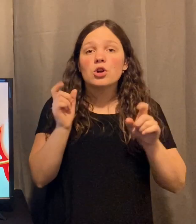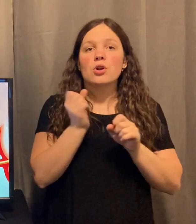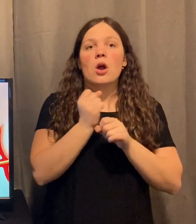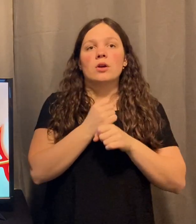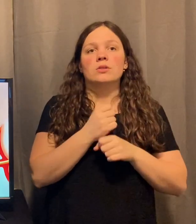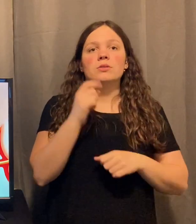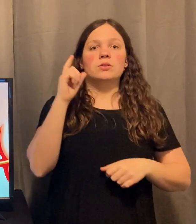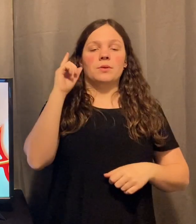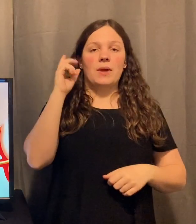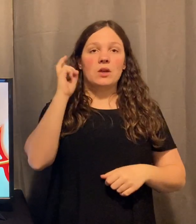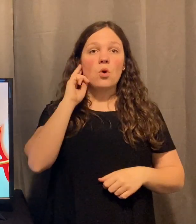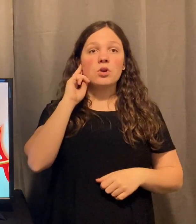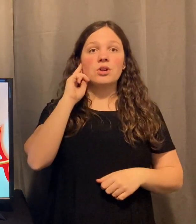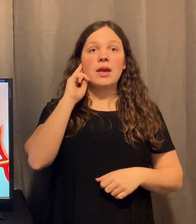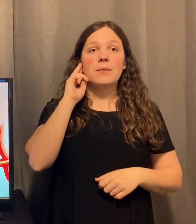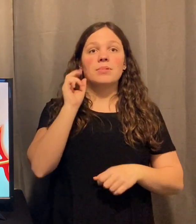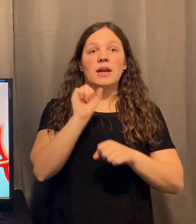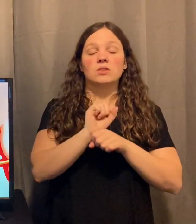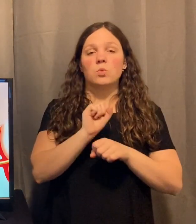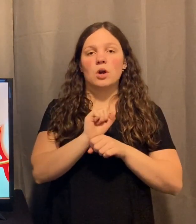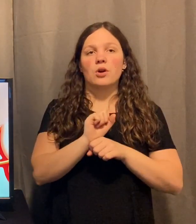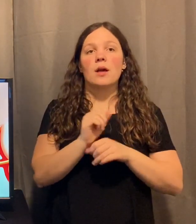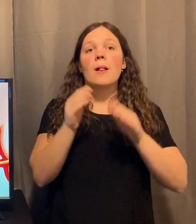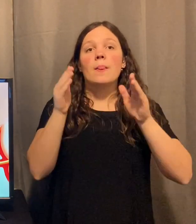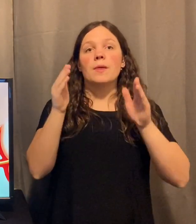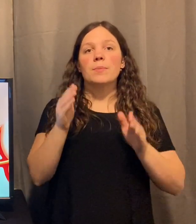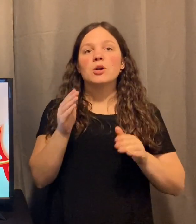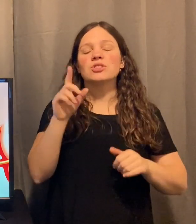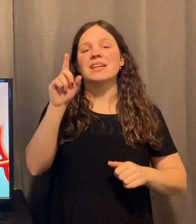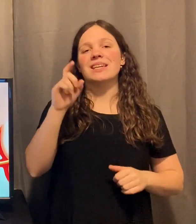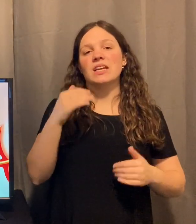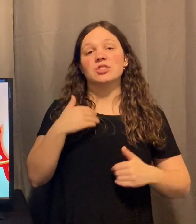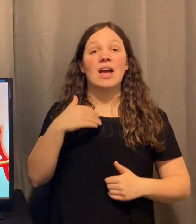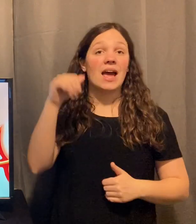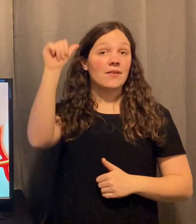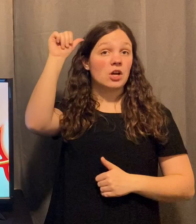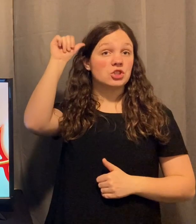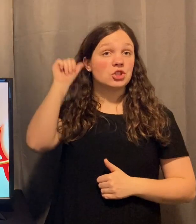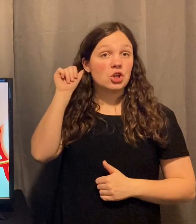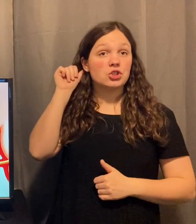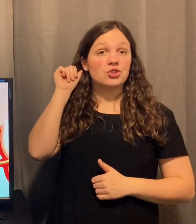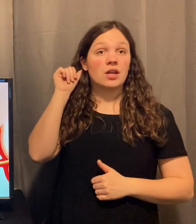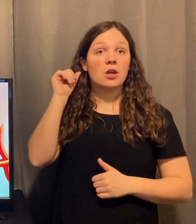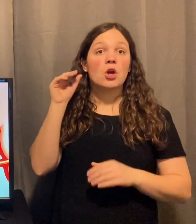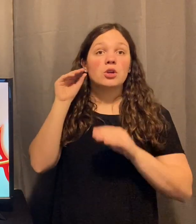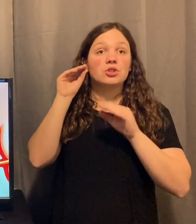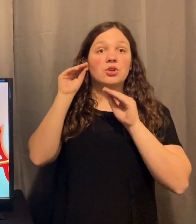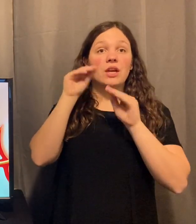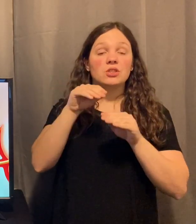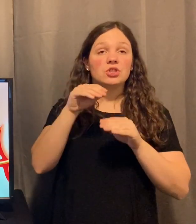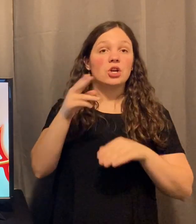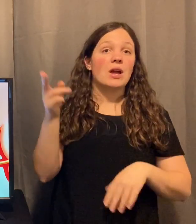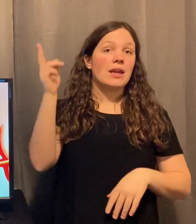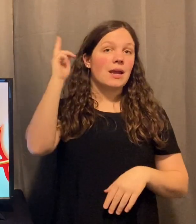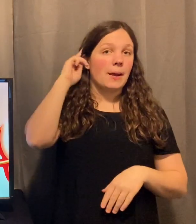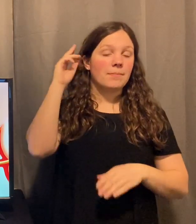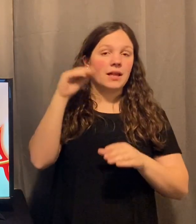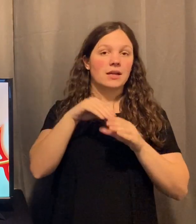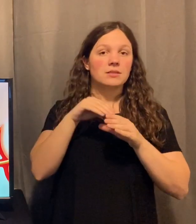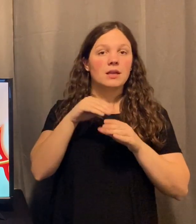order to make cochlear implants work, the person needs to have a surgery to insert an implant